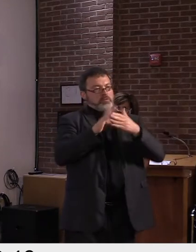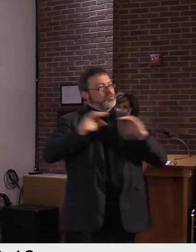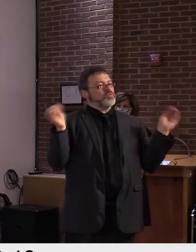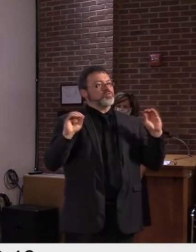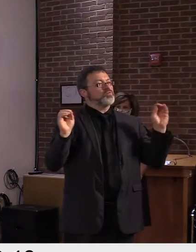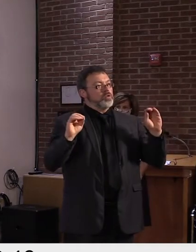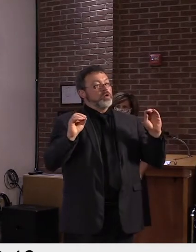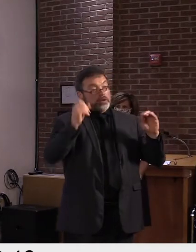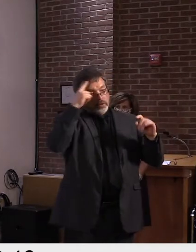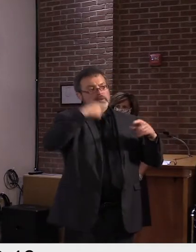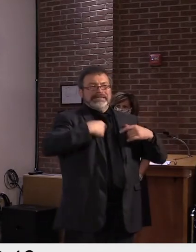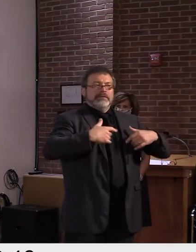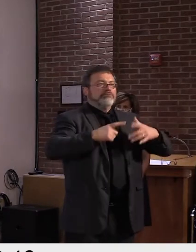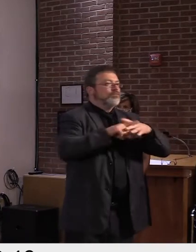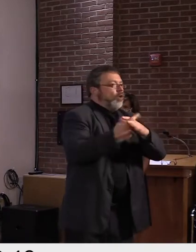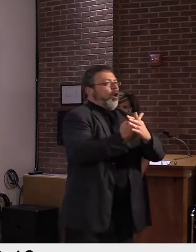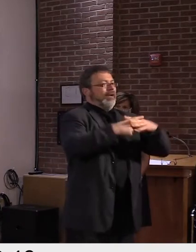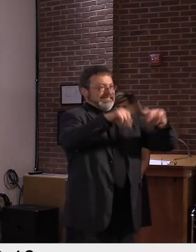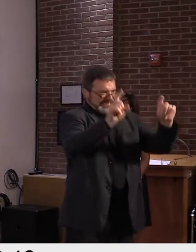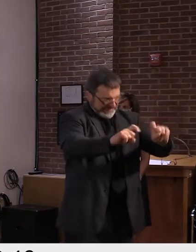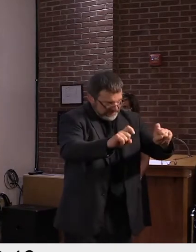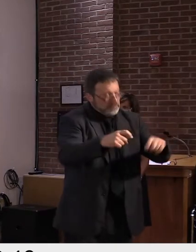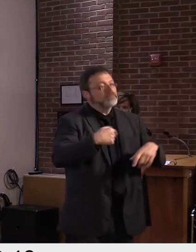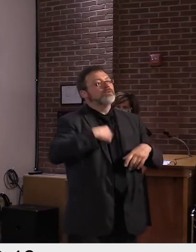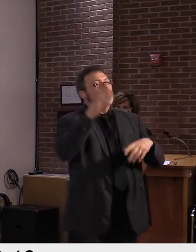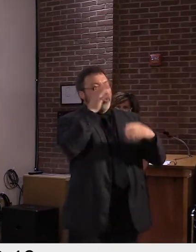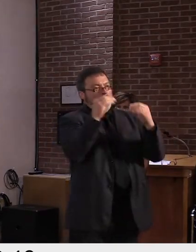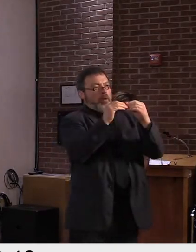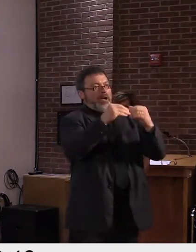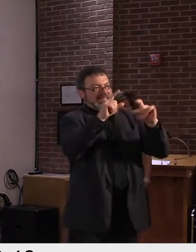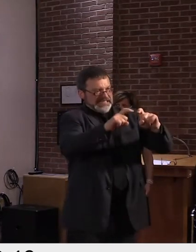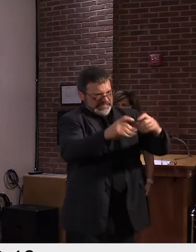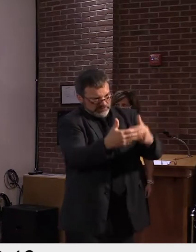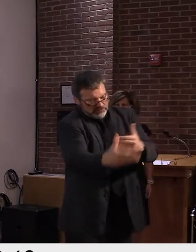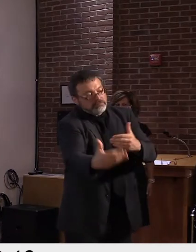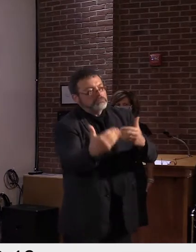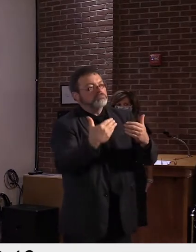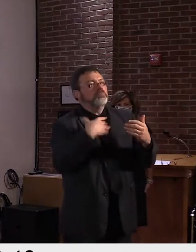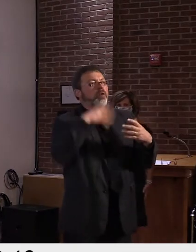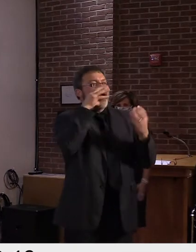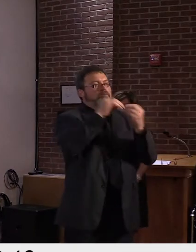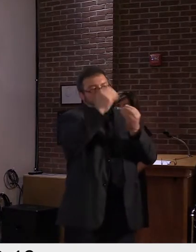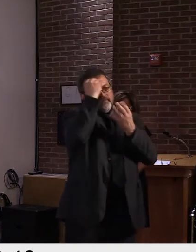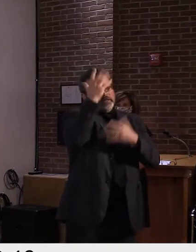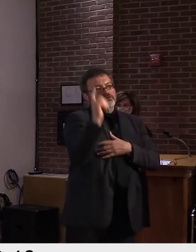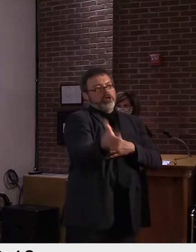Brattleboro. I'll turn it back to the governor.